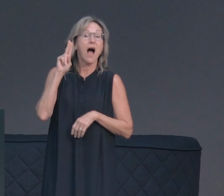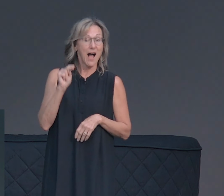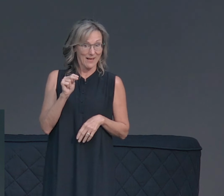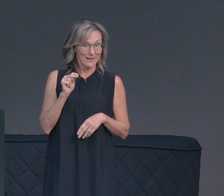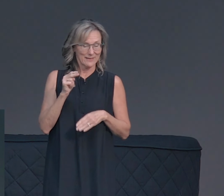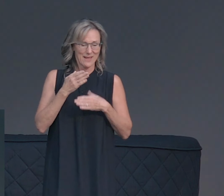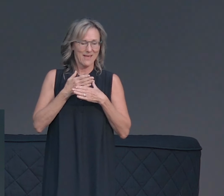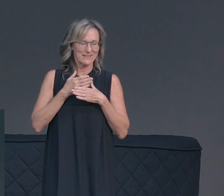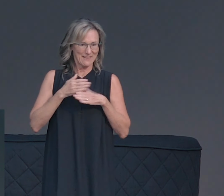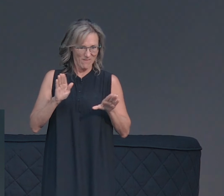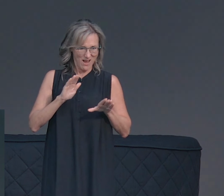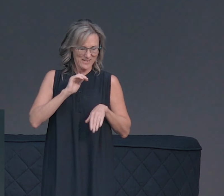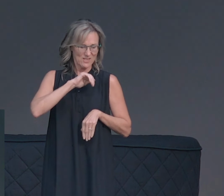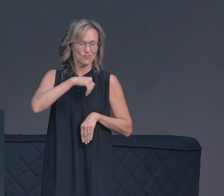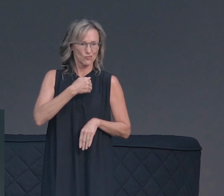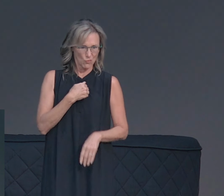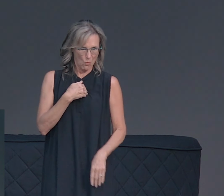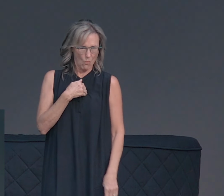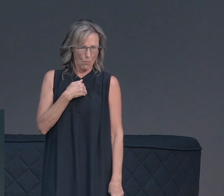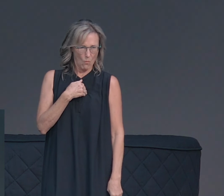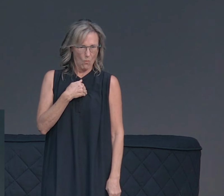soul.